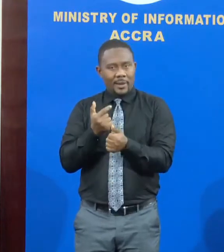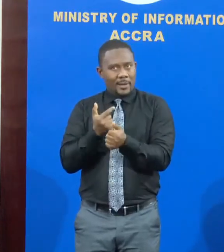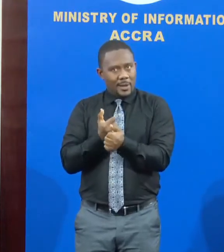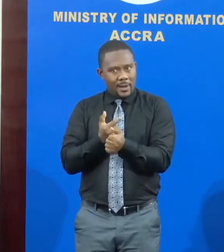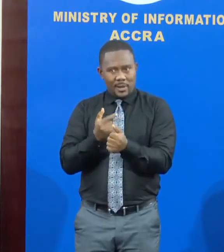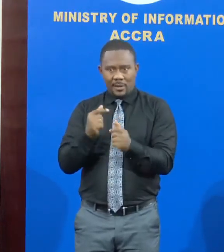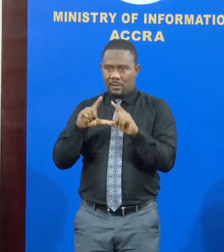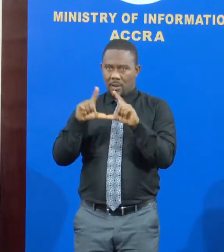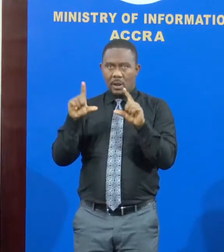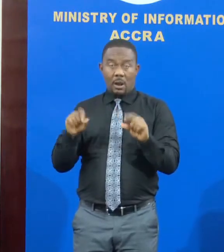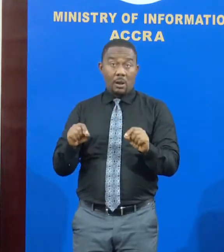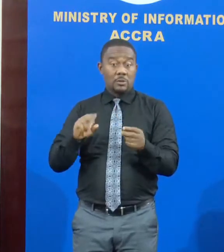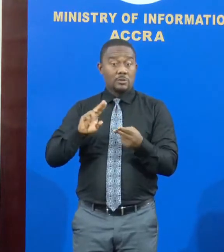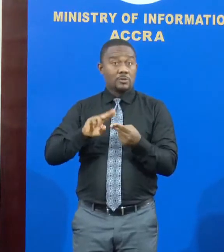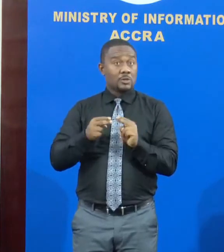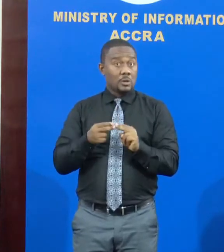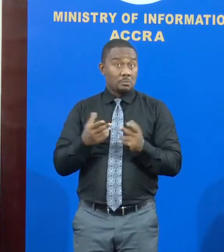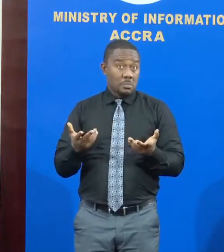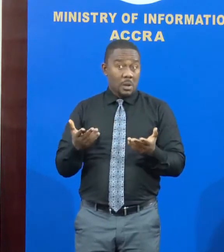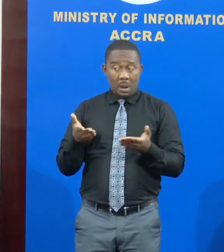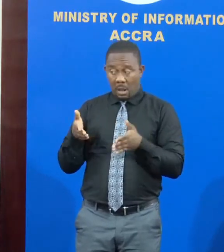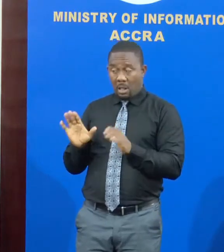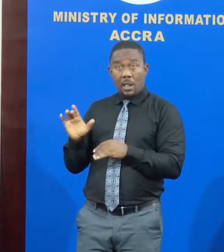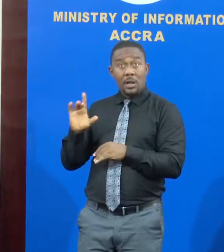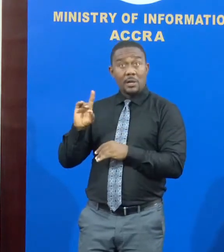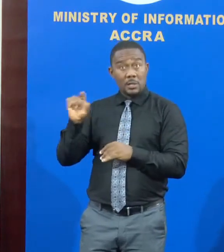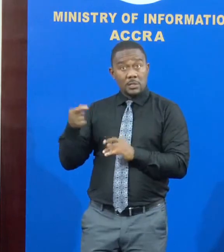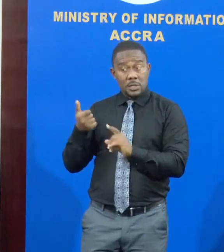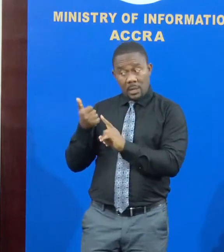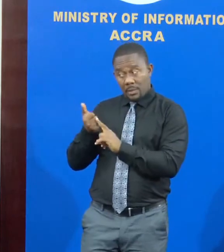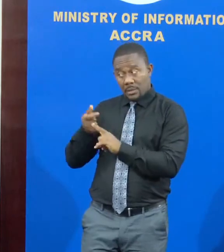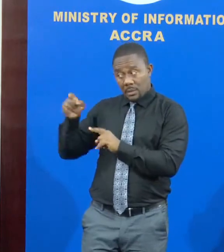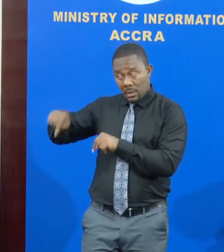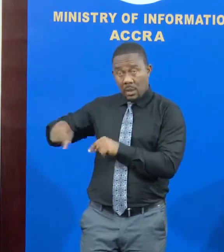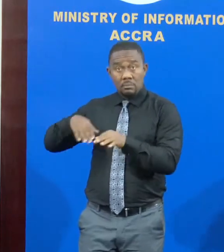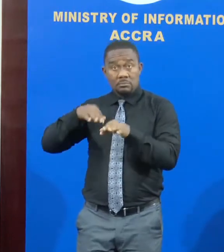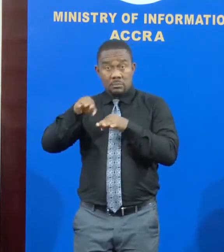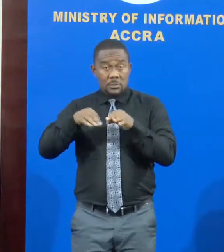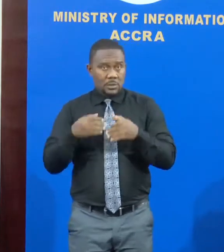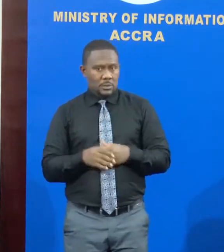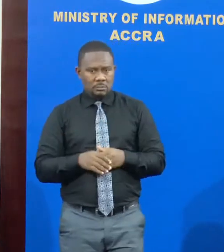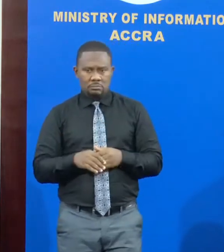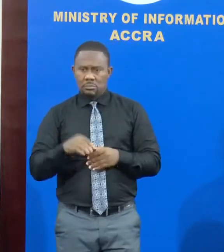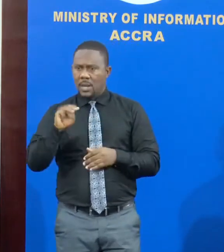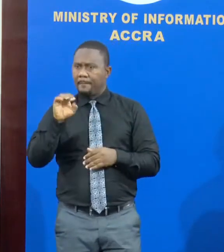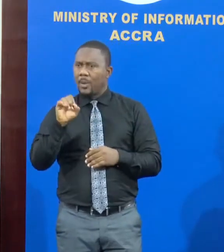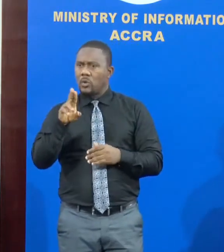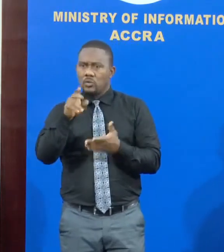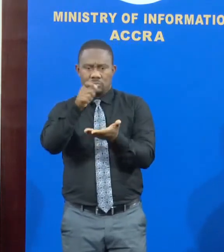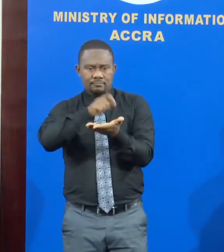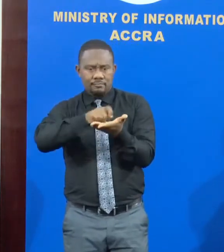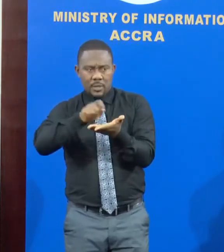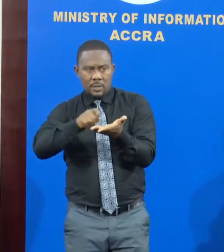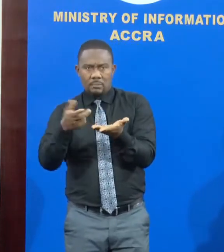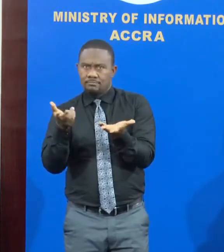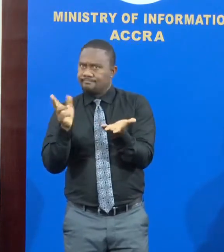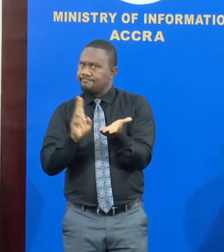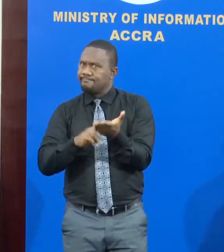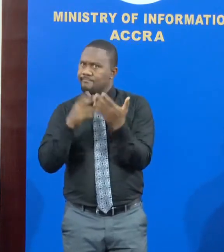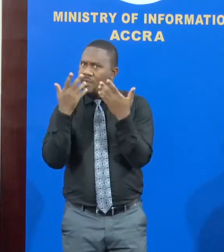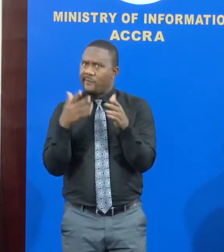numbers, and I'll leave the details to the DG to highlight. We have signed an MOU with the